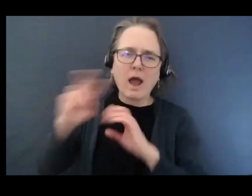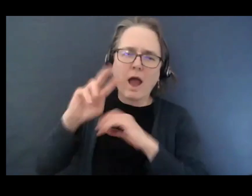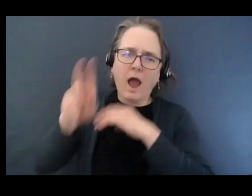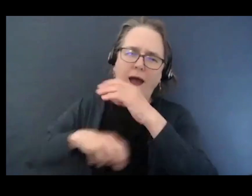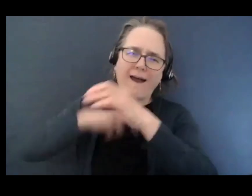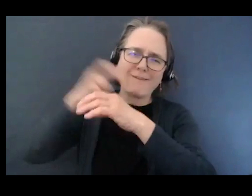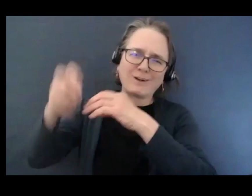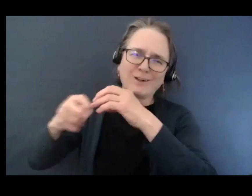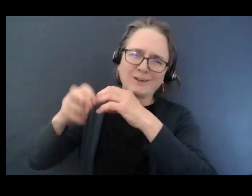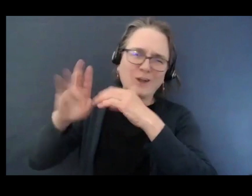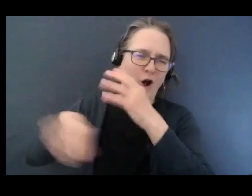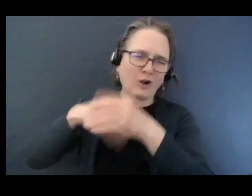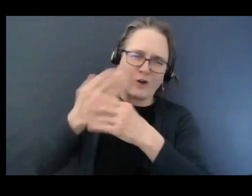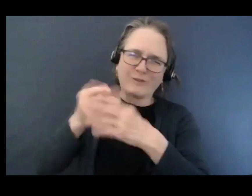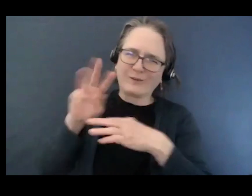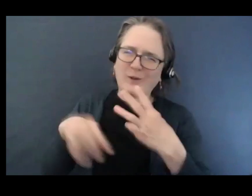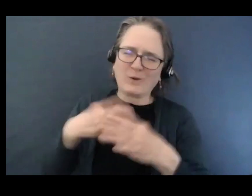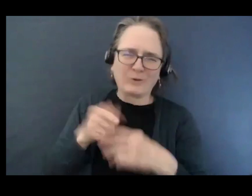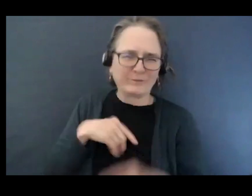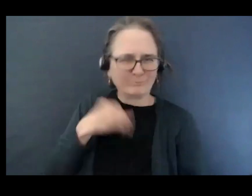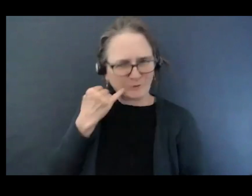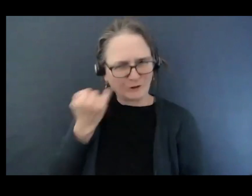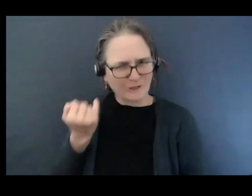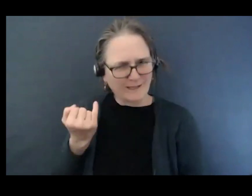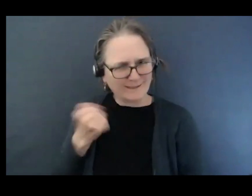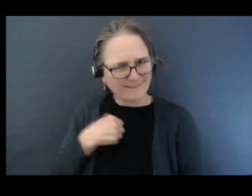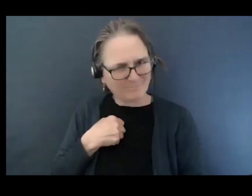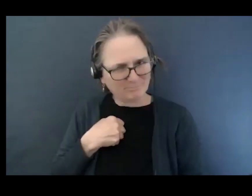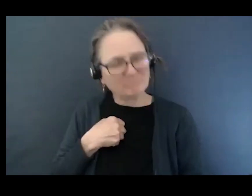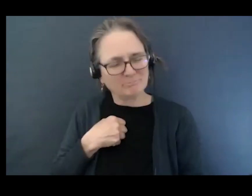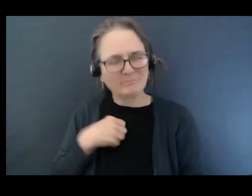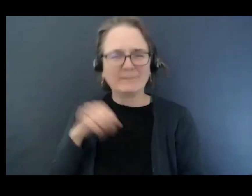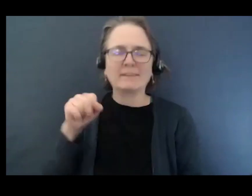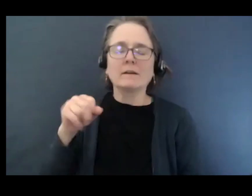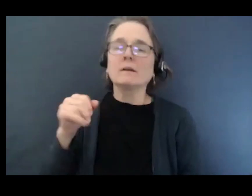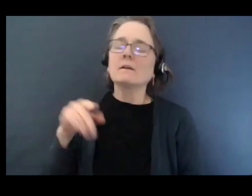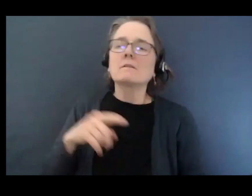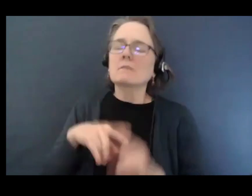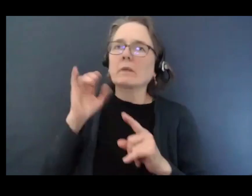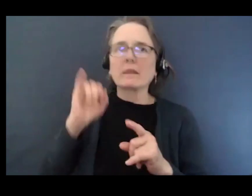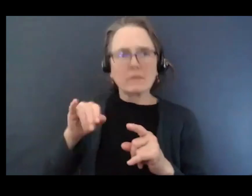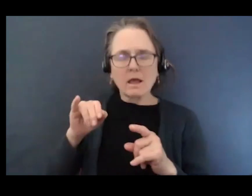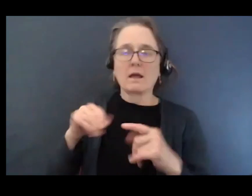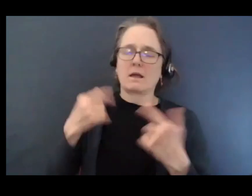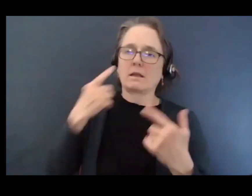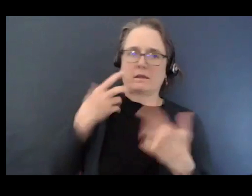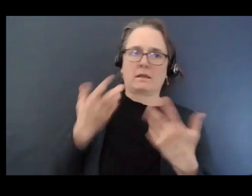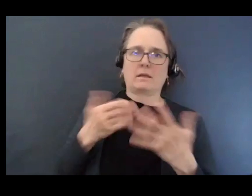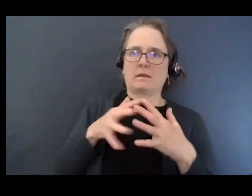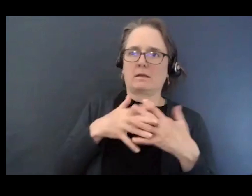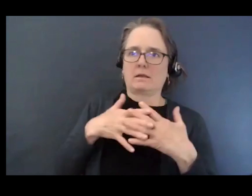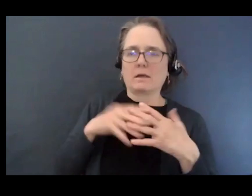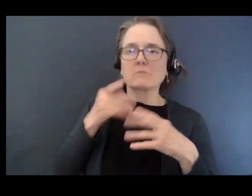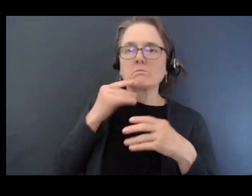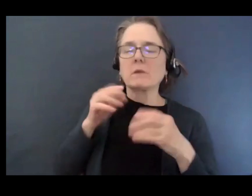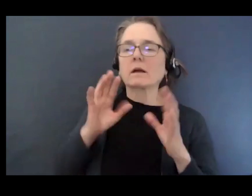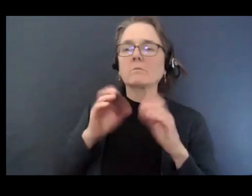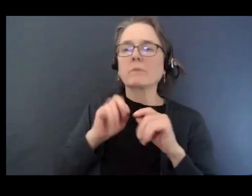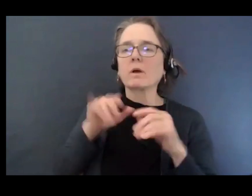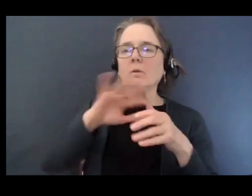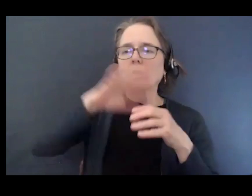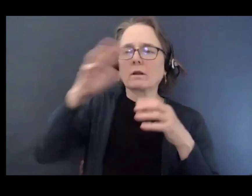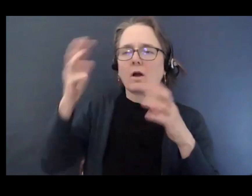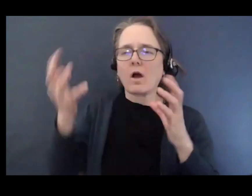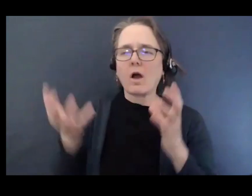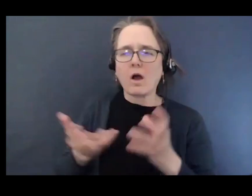of. I'm just curious about the availability of this sort of data all around the world, and if